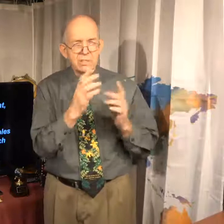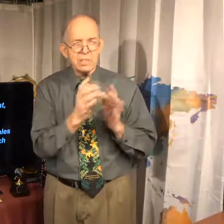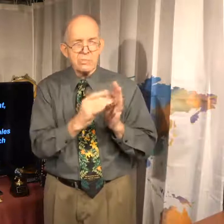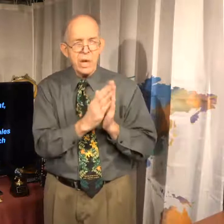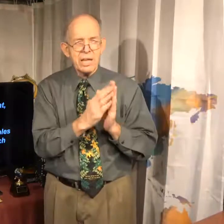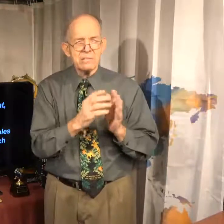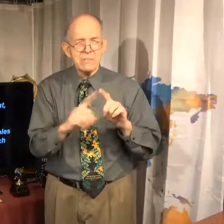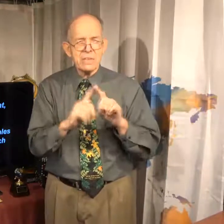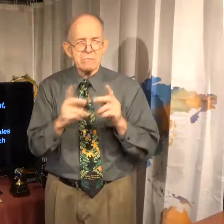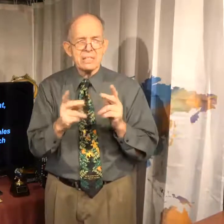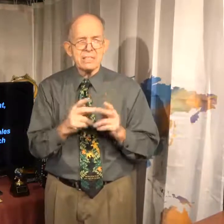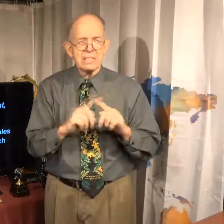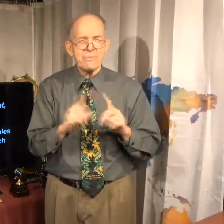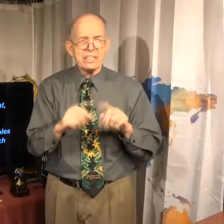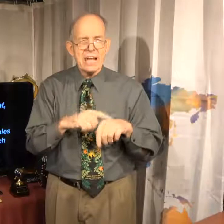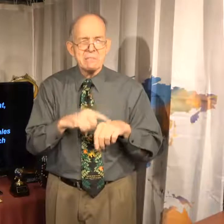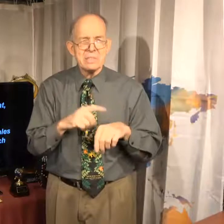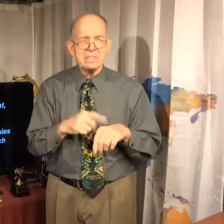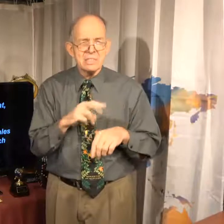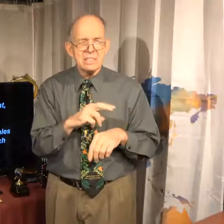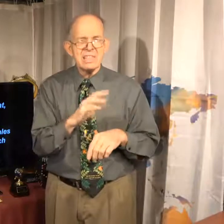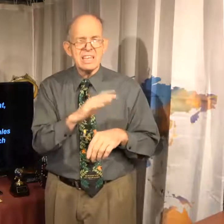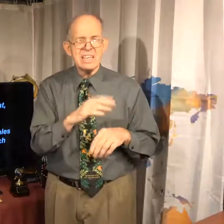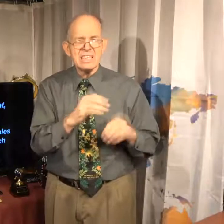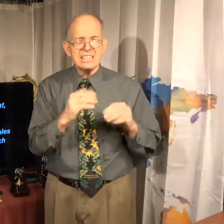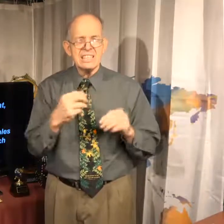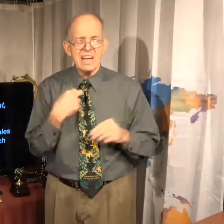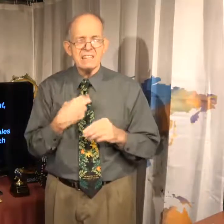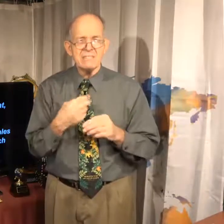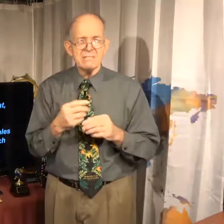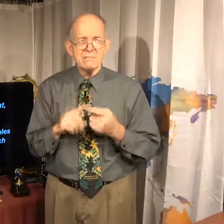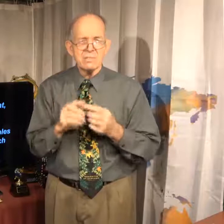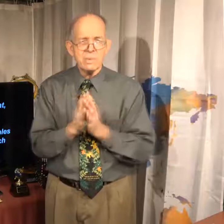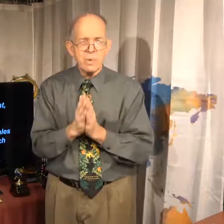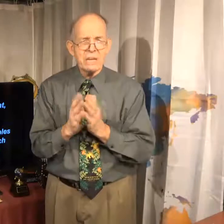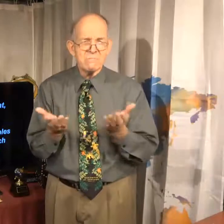Jesus prayed different places, different times. Teach us to pray.